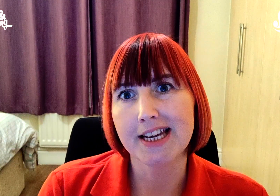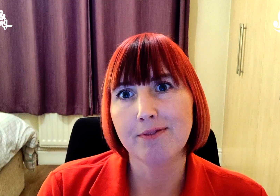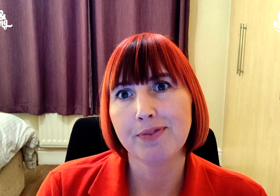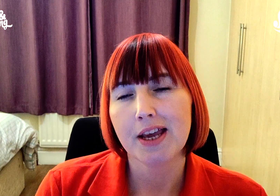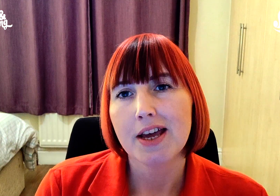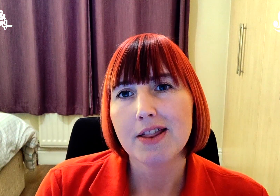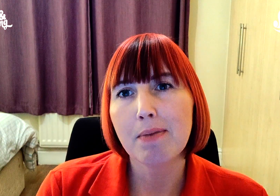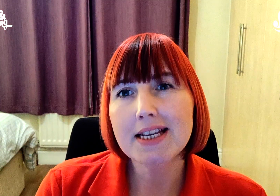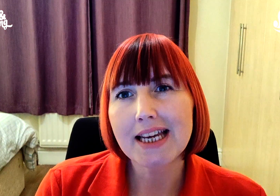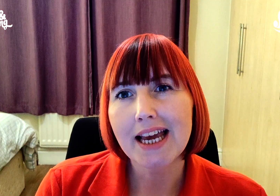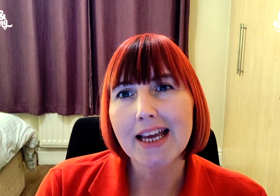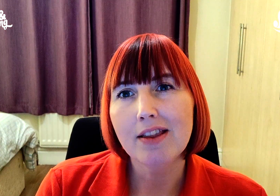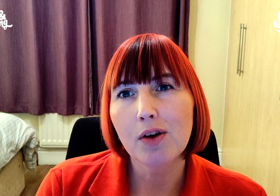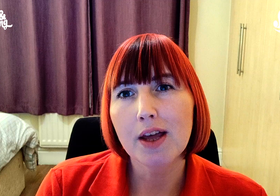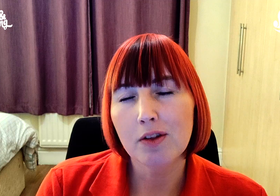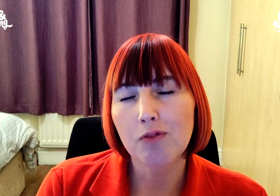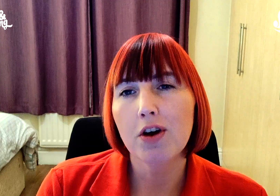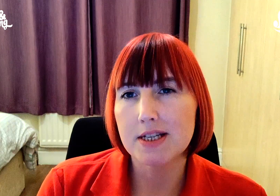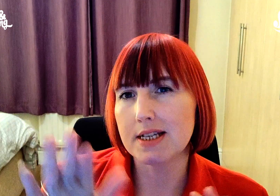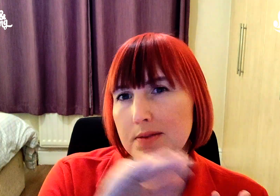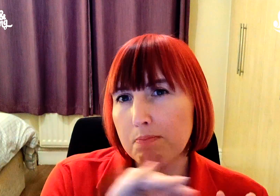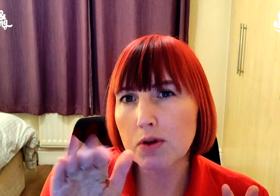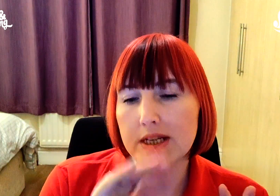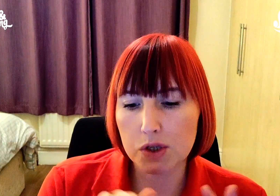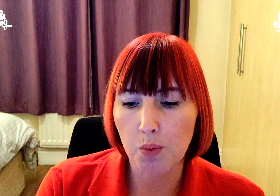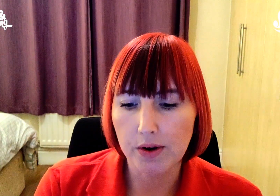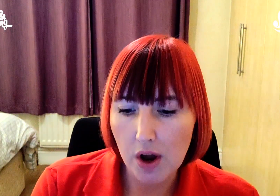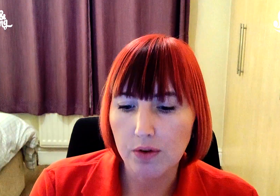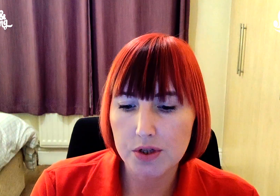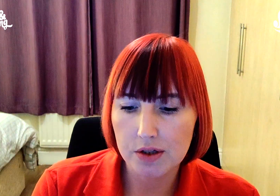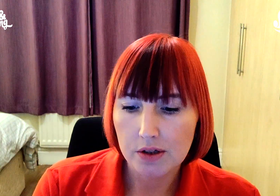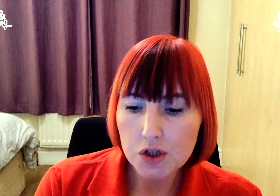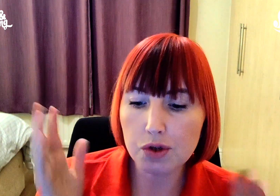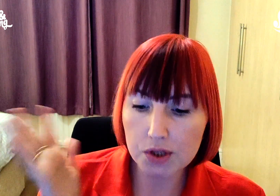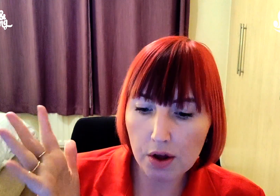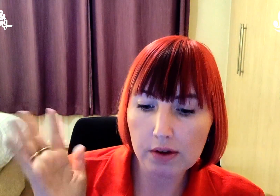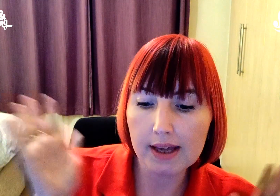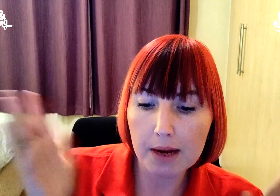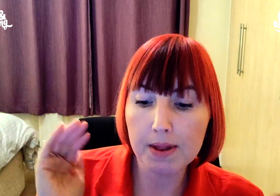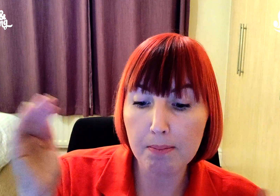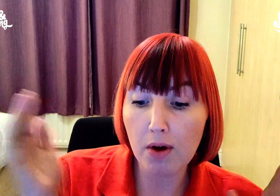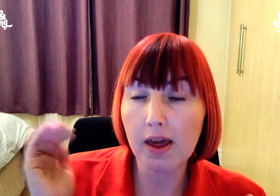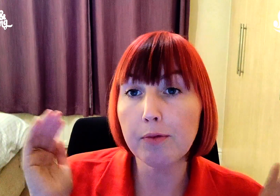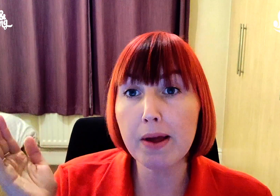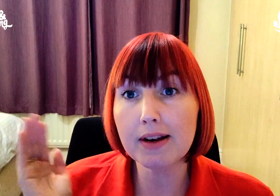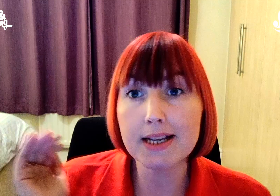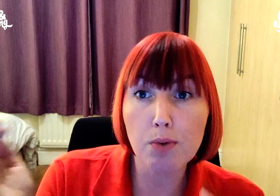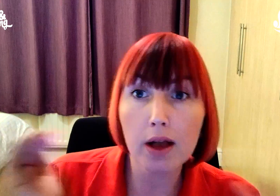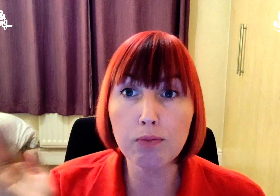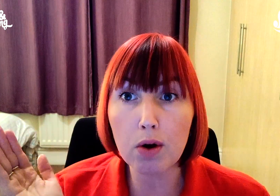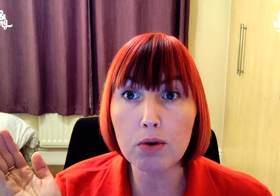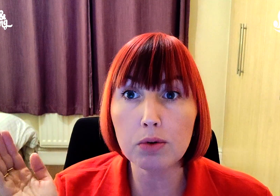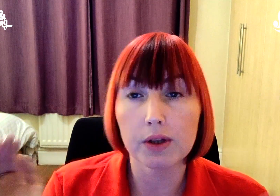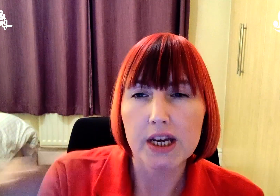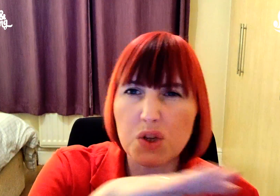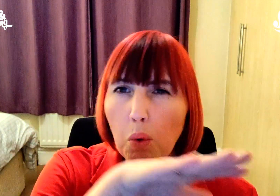the melody. The melody in the verses is mostly just one note. Shoes on, get up in the barn, cup of milk, let's rock